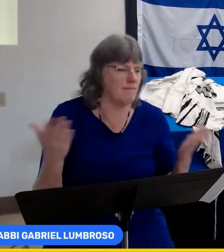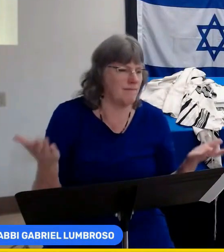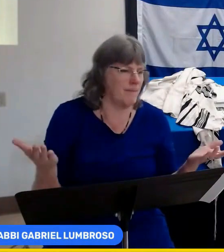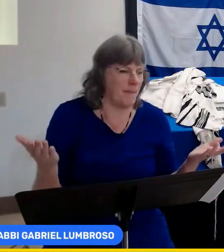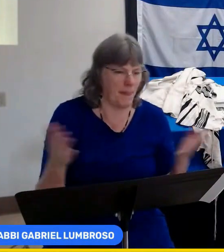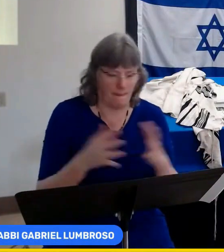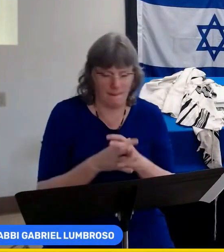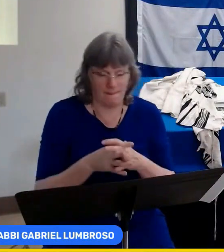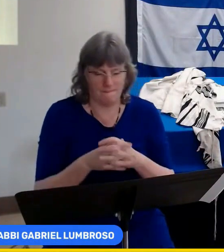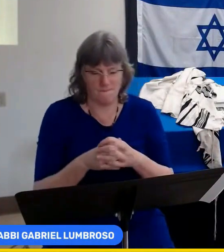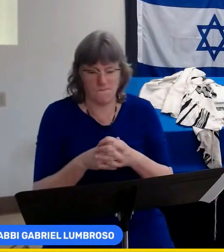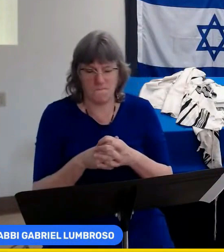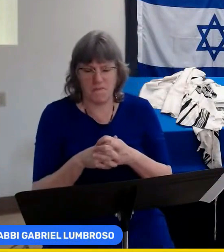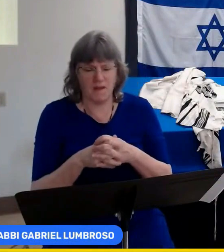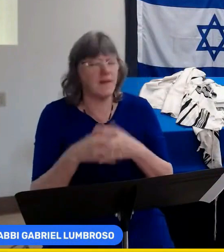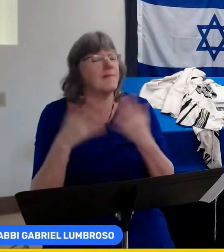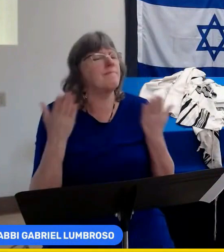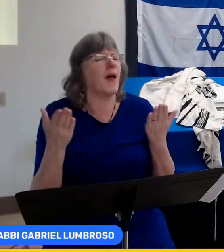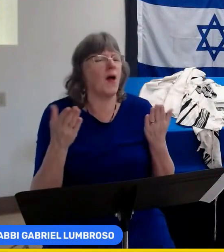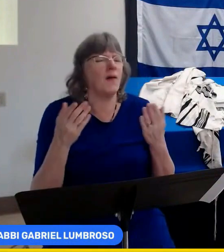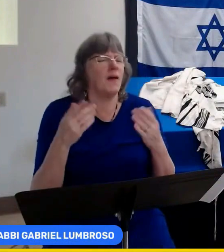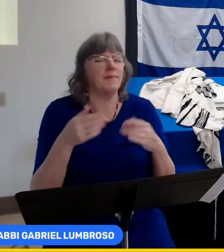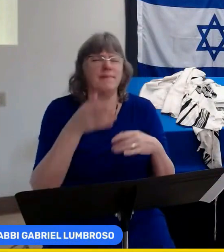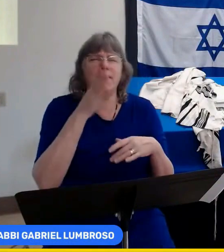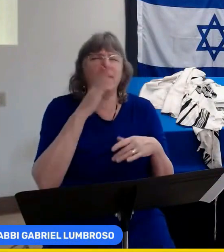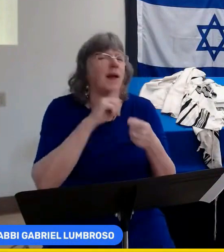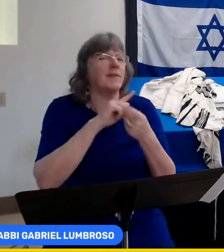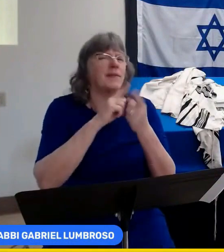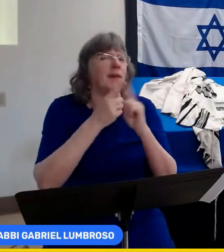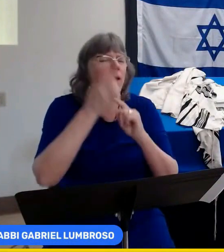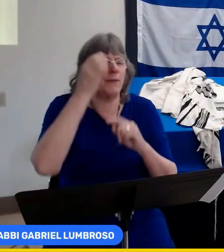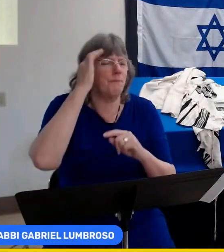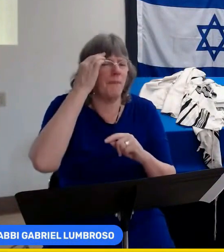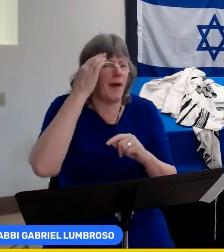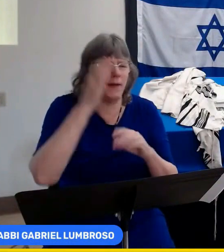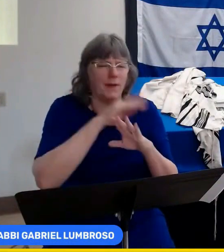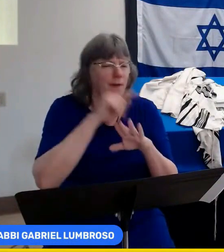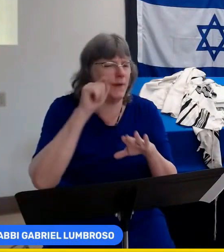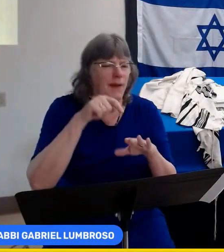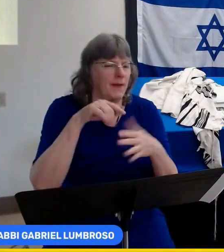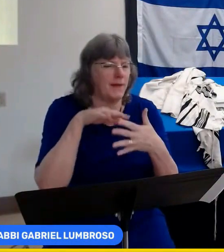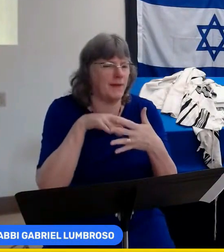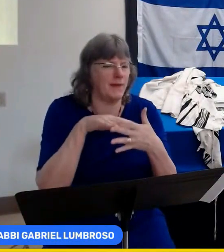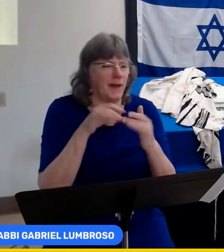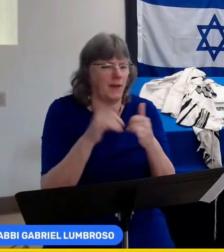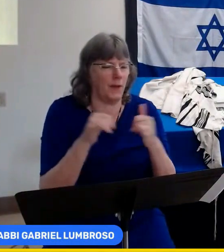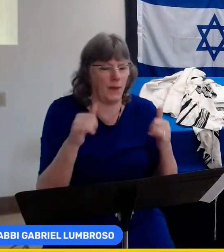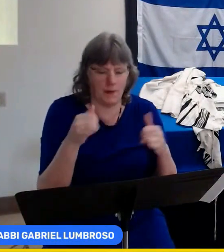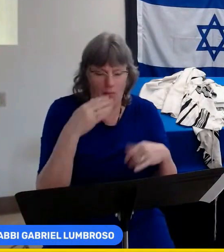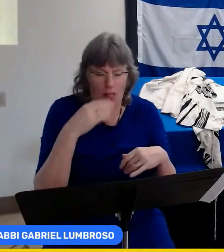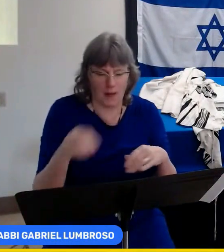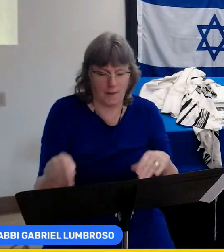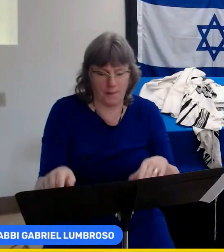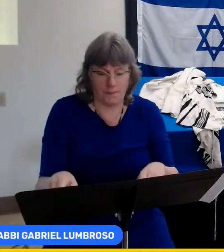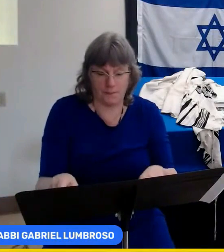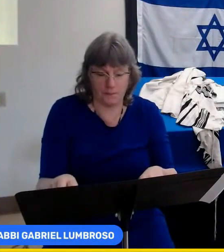new dispensation and the step to go to Horeb is now